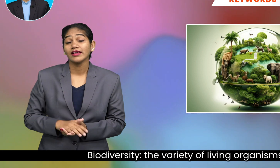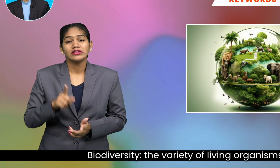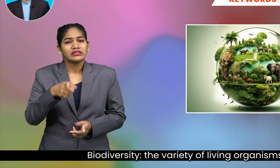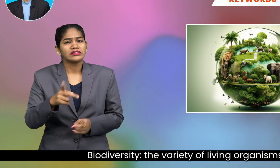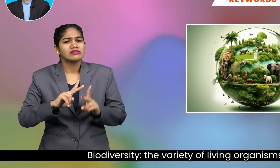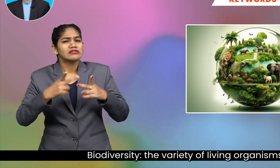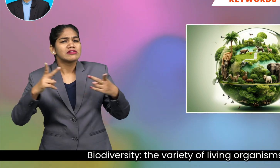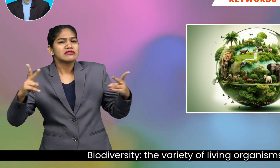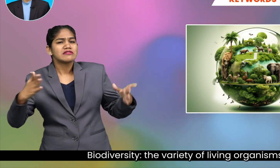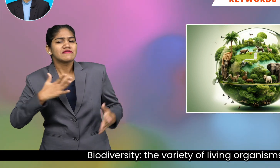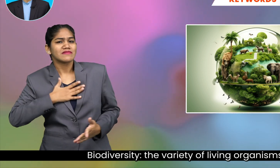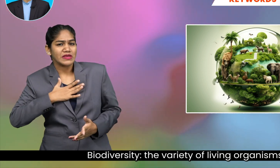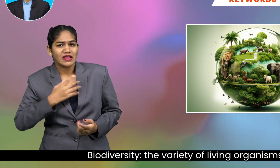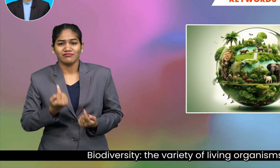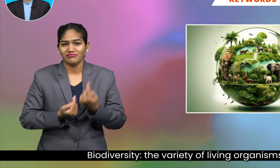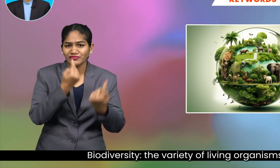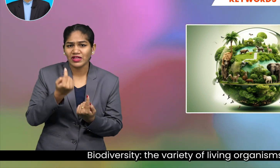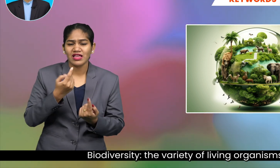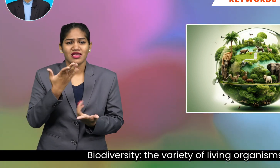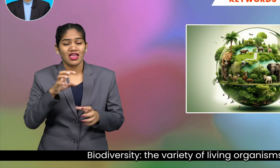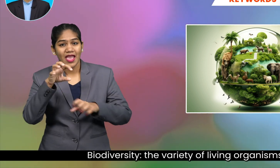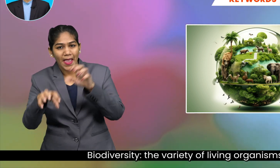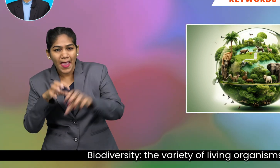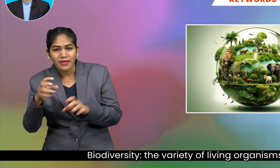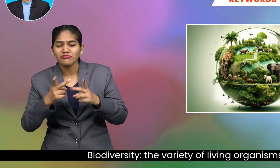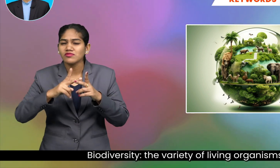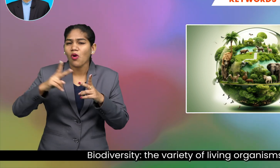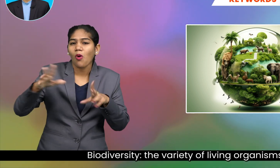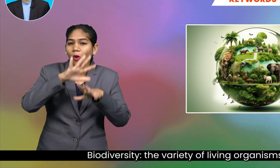the variety of living organisms,